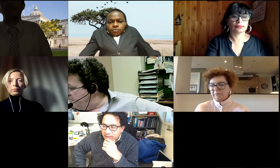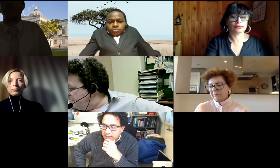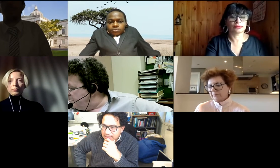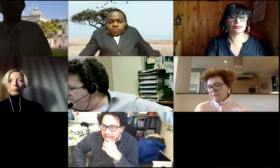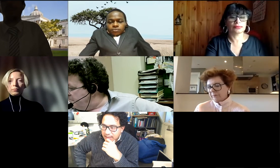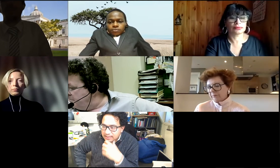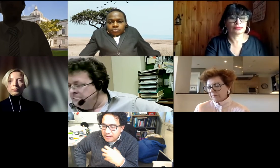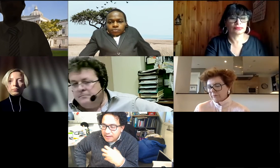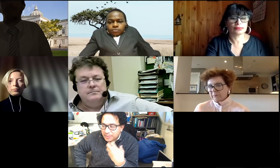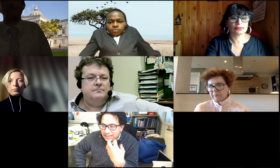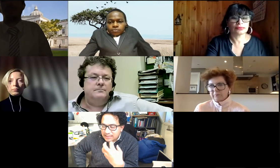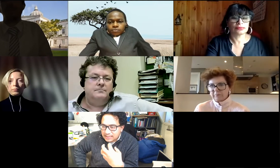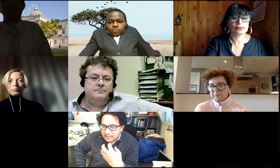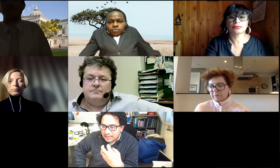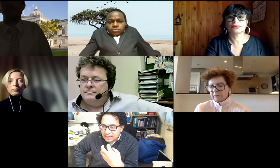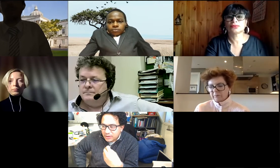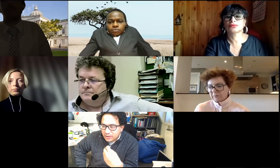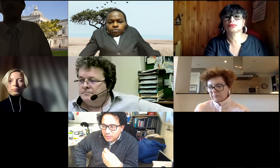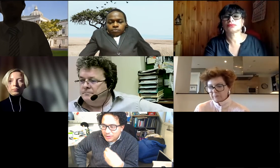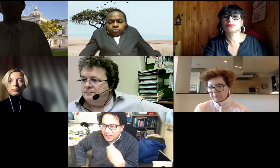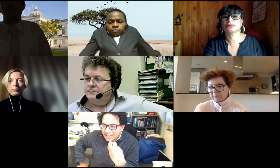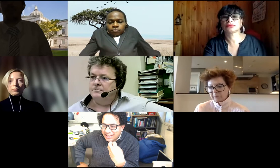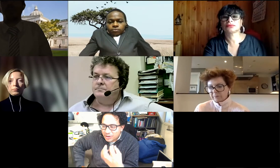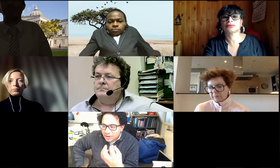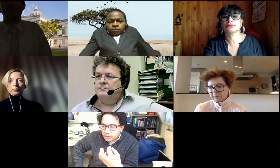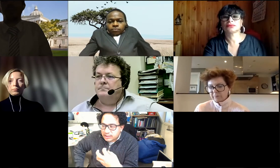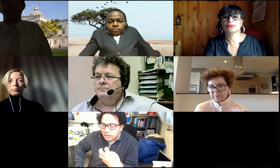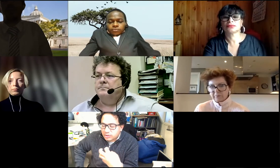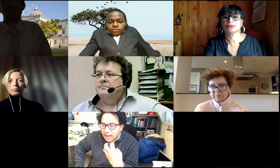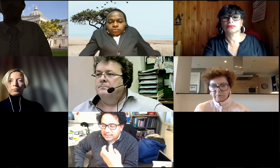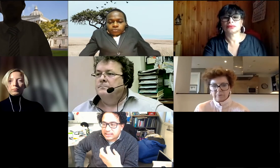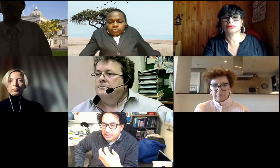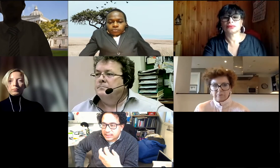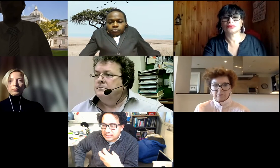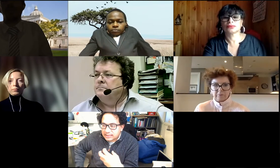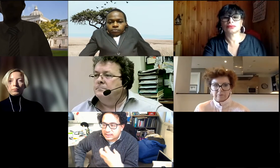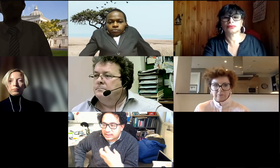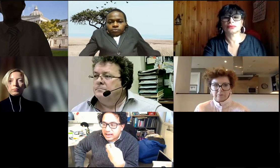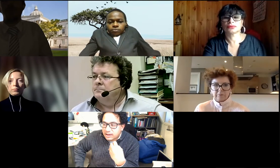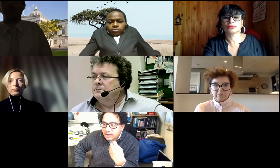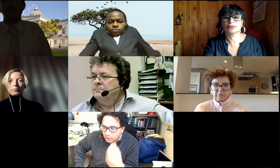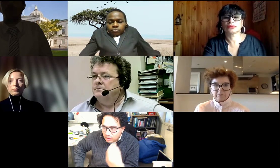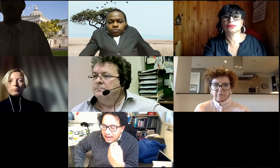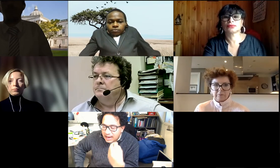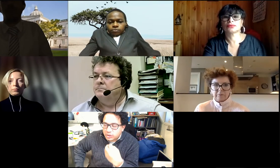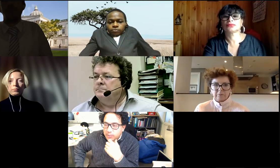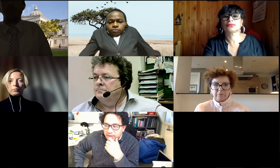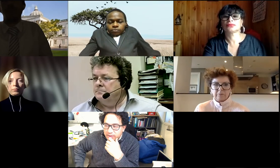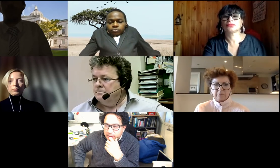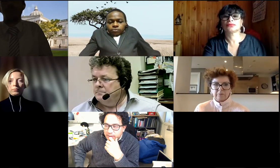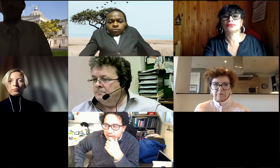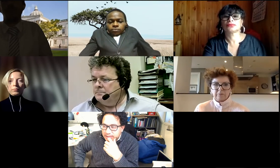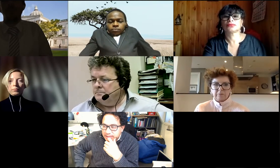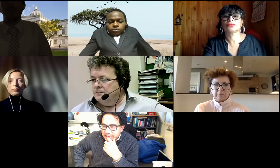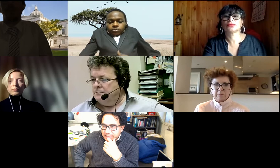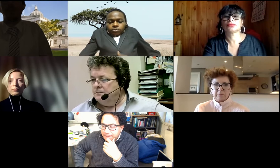done this in the past. But I think this idea, so to speak, of the technologist who has a disability and starts solving actual practical